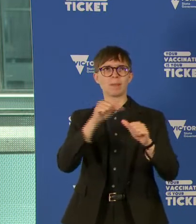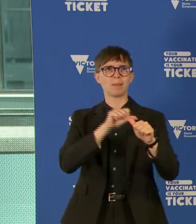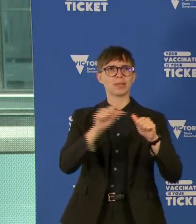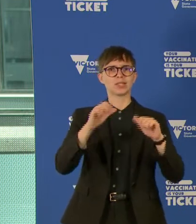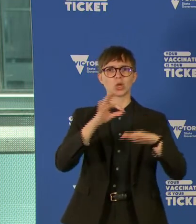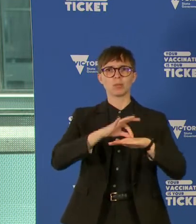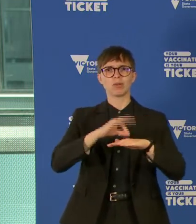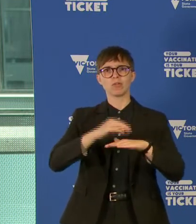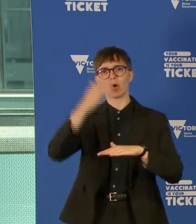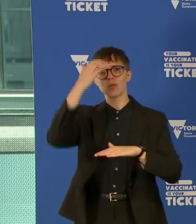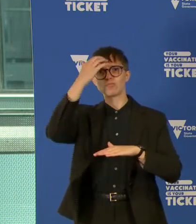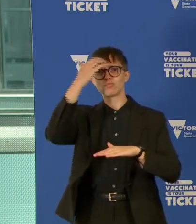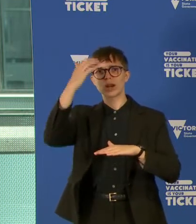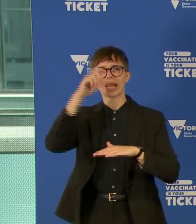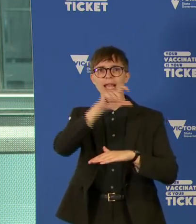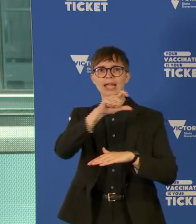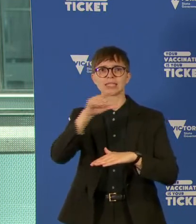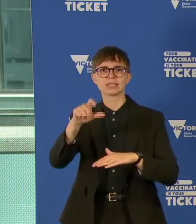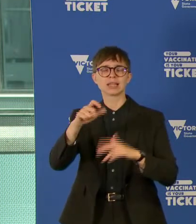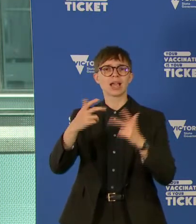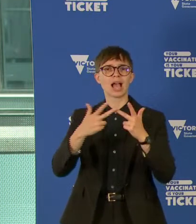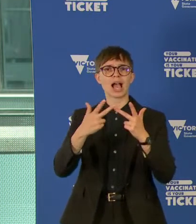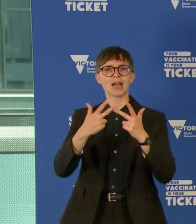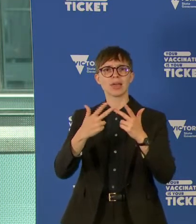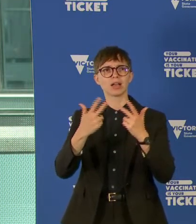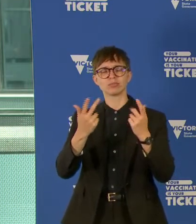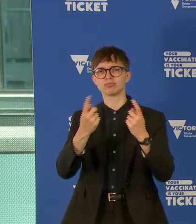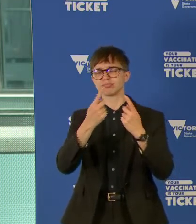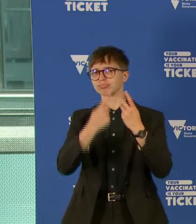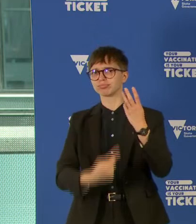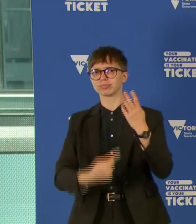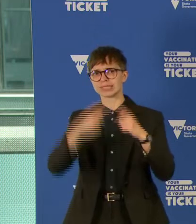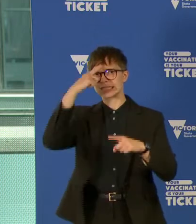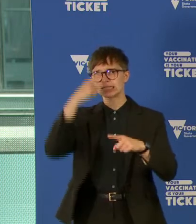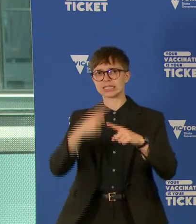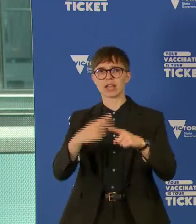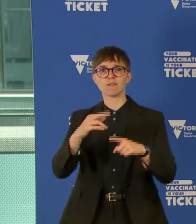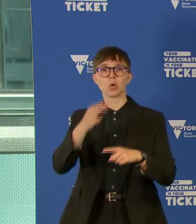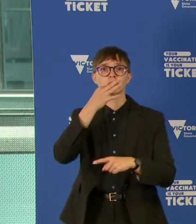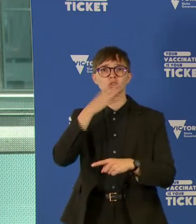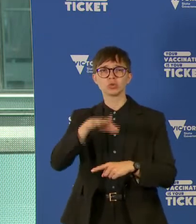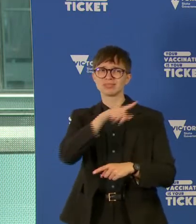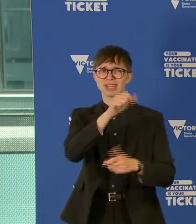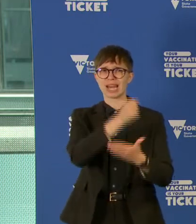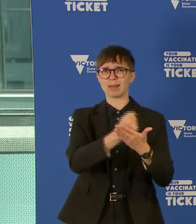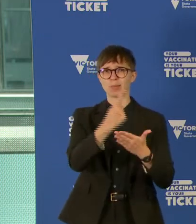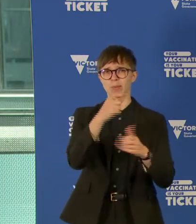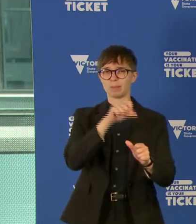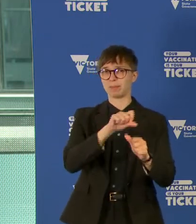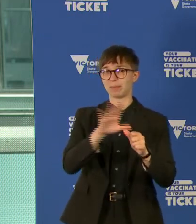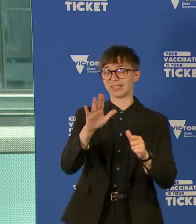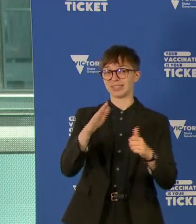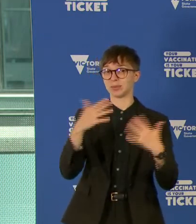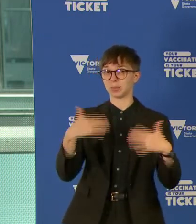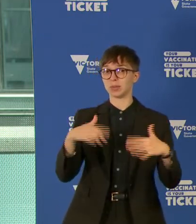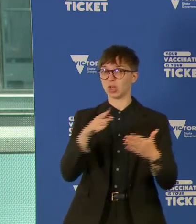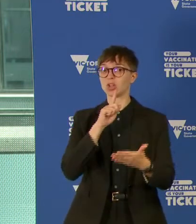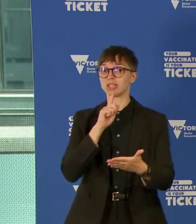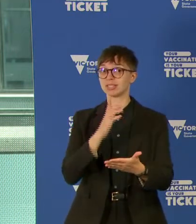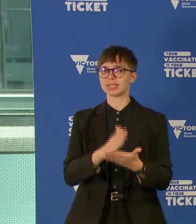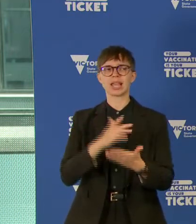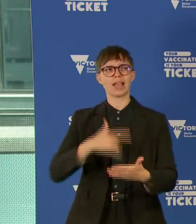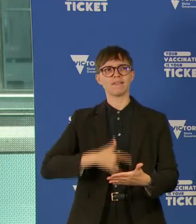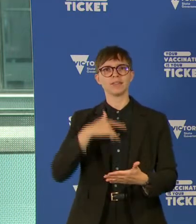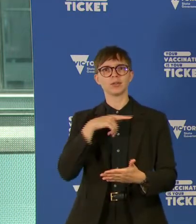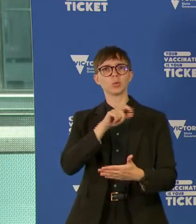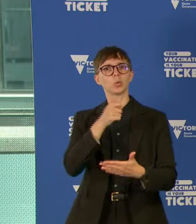of areas. It acts as the leading facility in the nation and in this part of the world. I'm confident